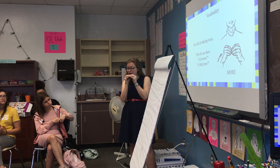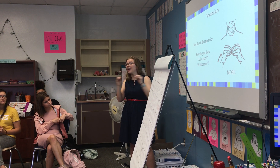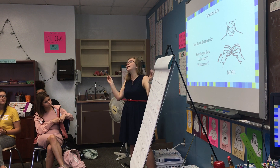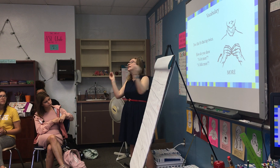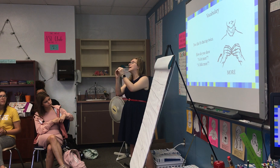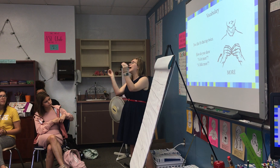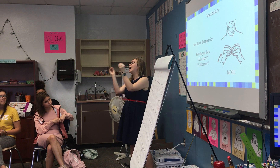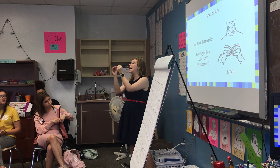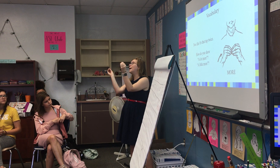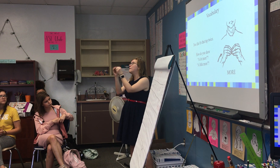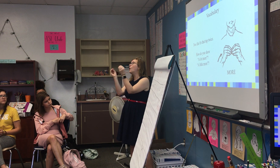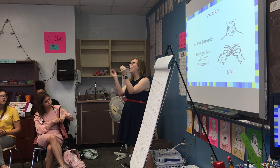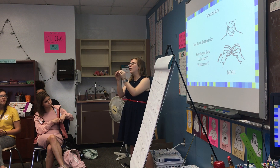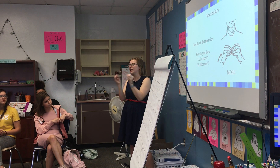a lot more.